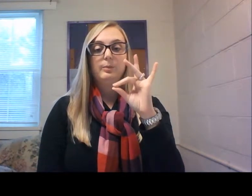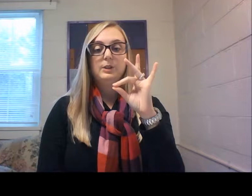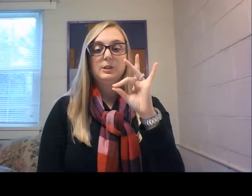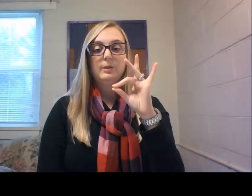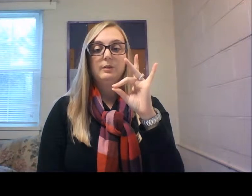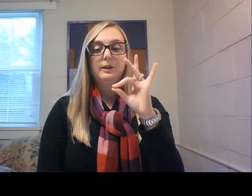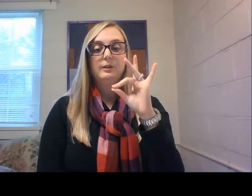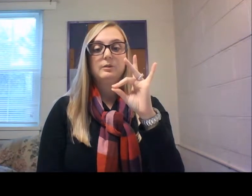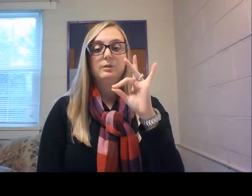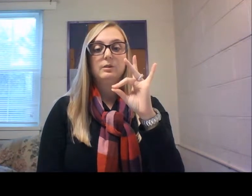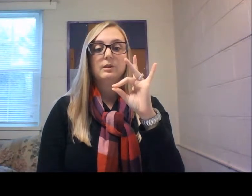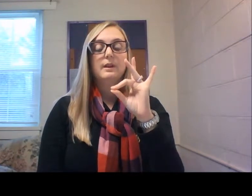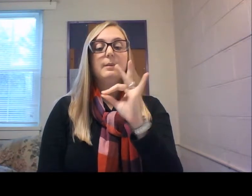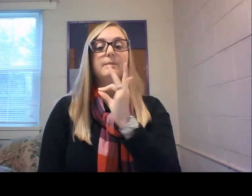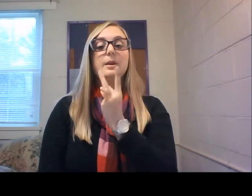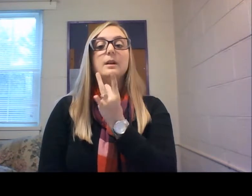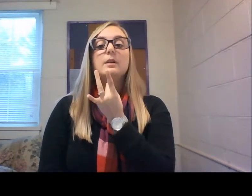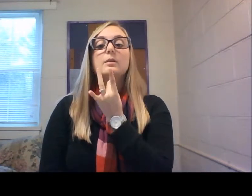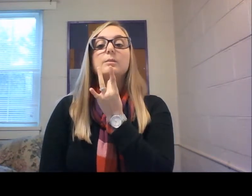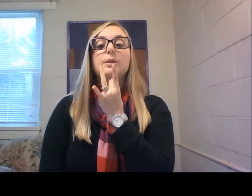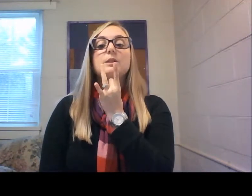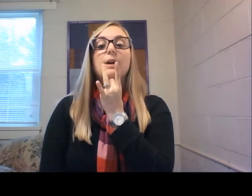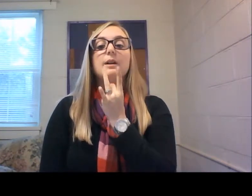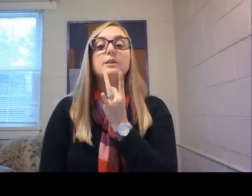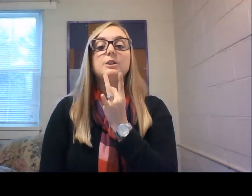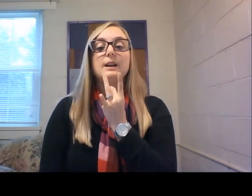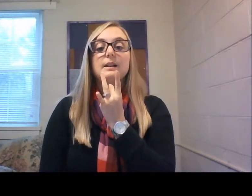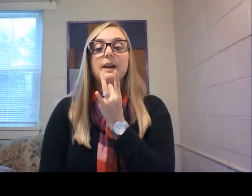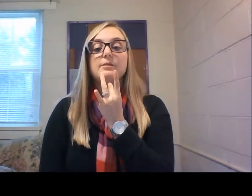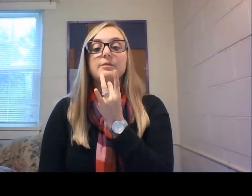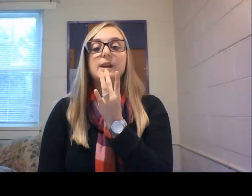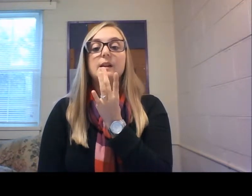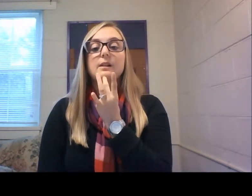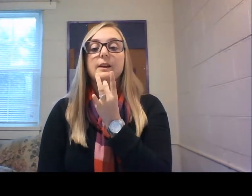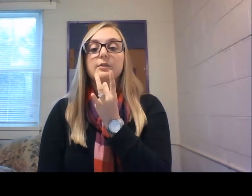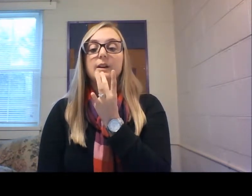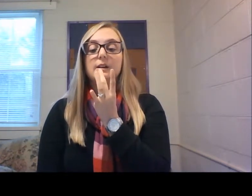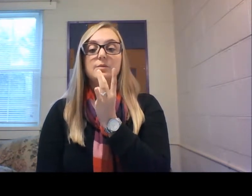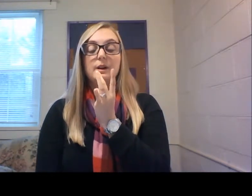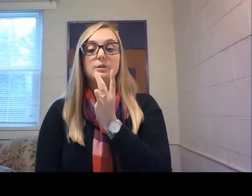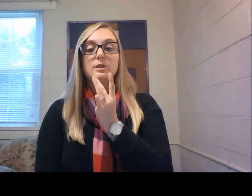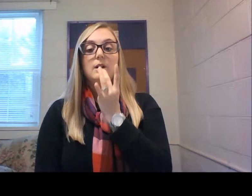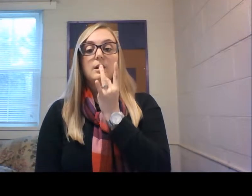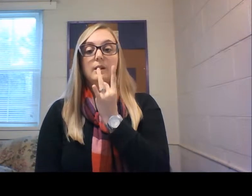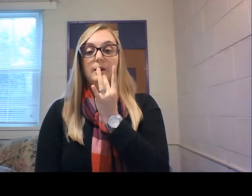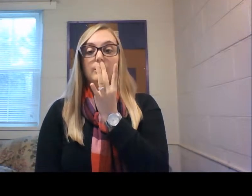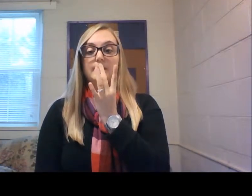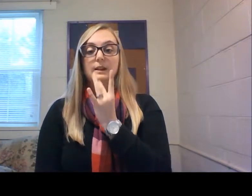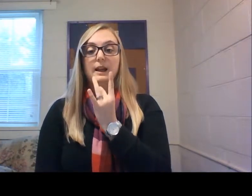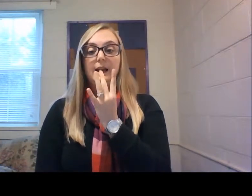Touch your middle finger to your thumb, put it right under your chin and flick like you're flicking a switch. There was